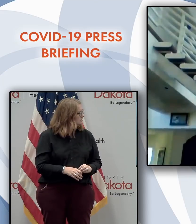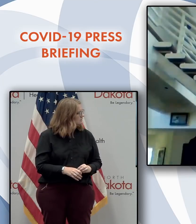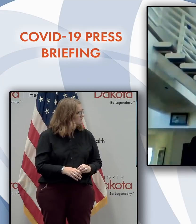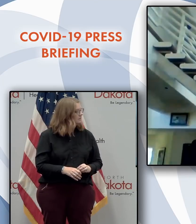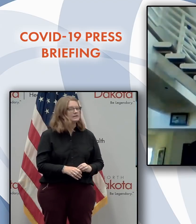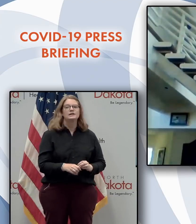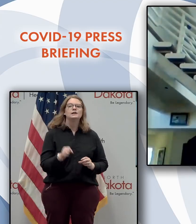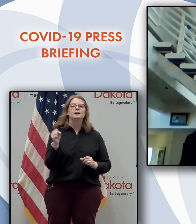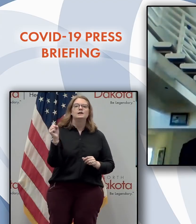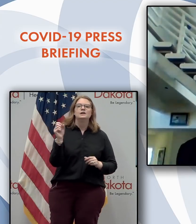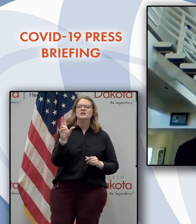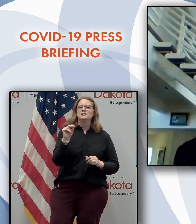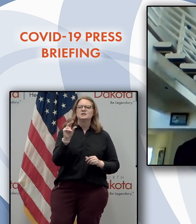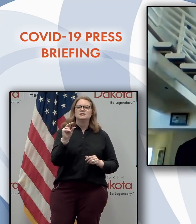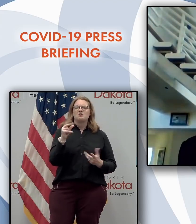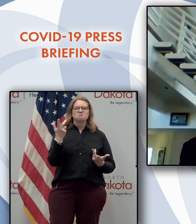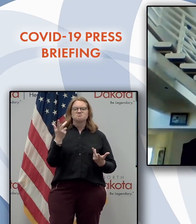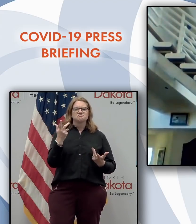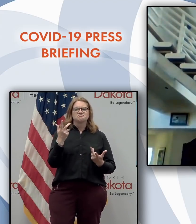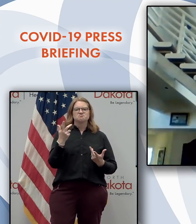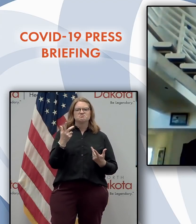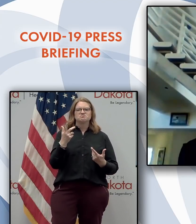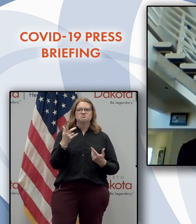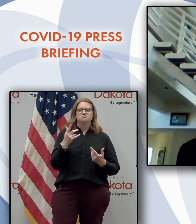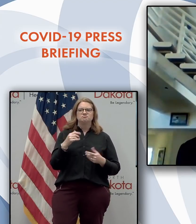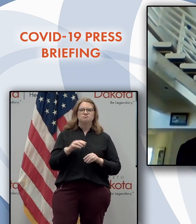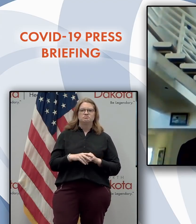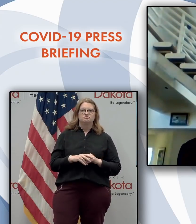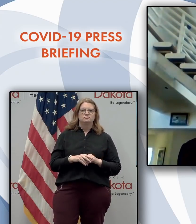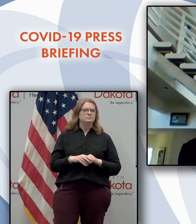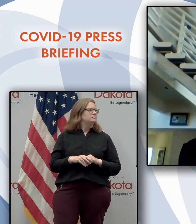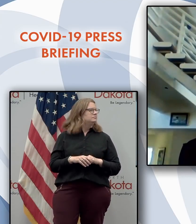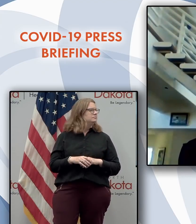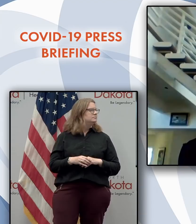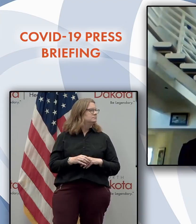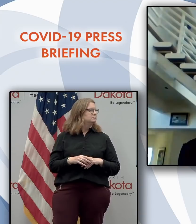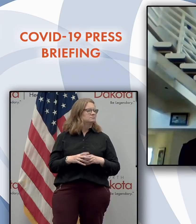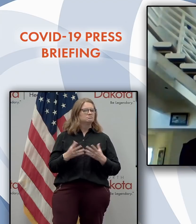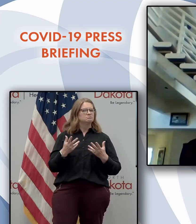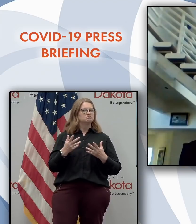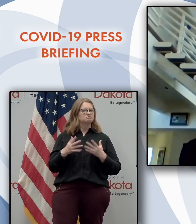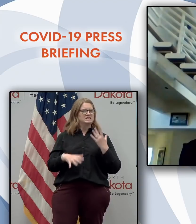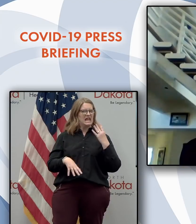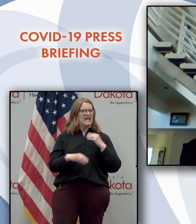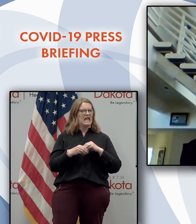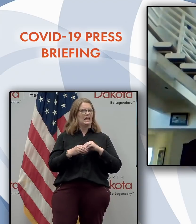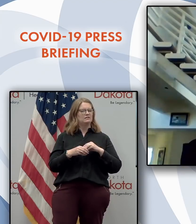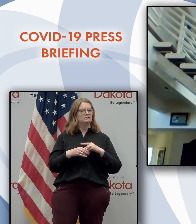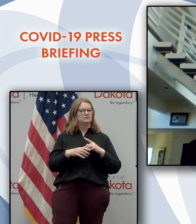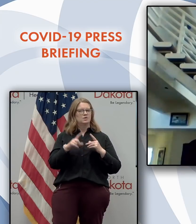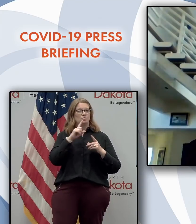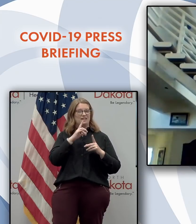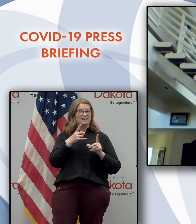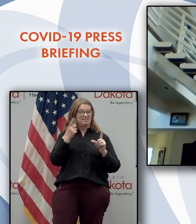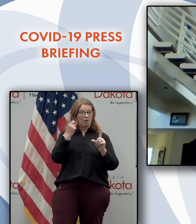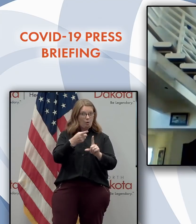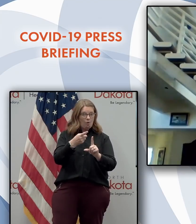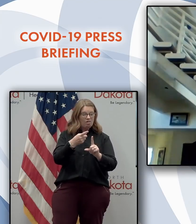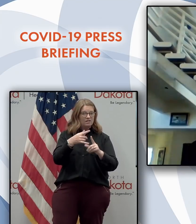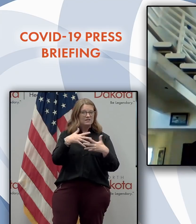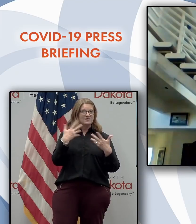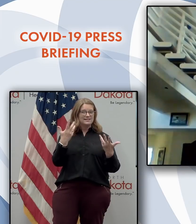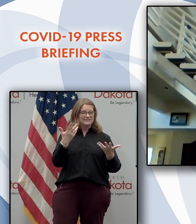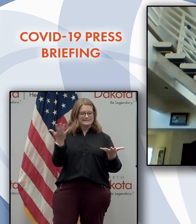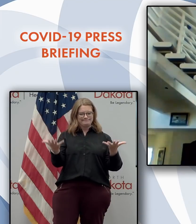Yes, Governor, pleasure. No, I don't think there's anything that I would add. What we're trying to do, again, is to